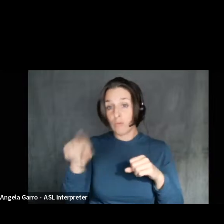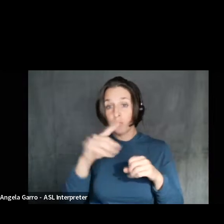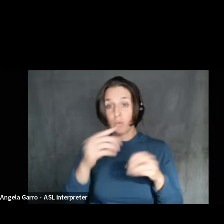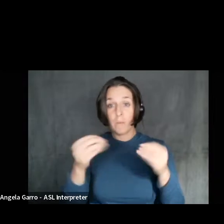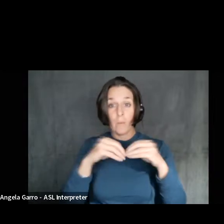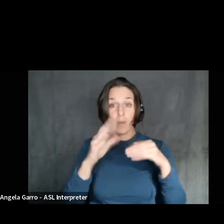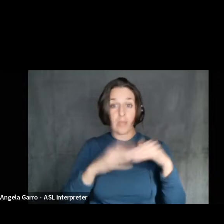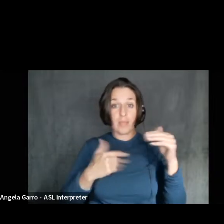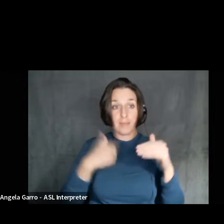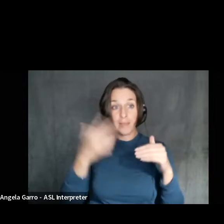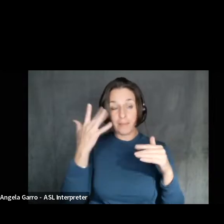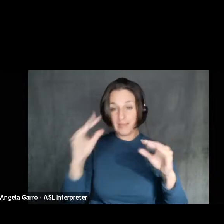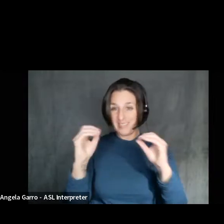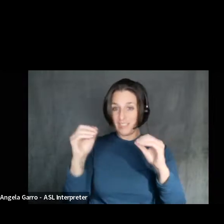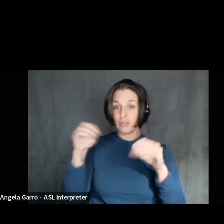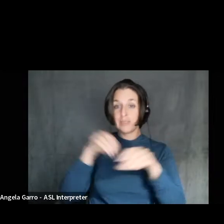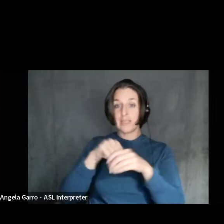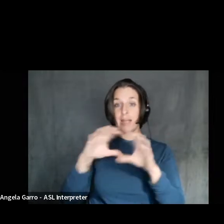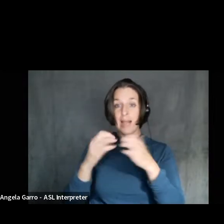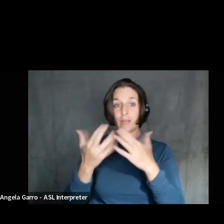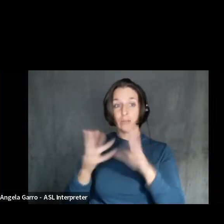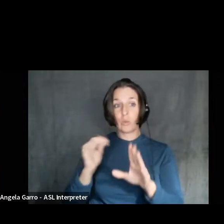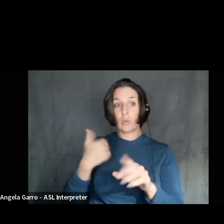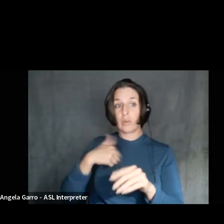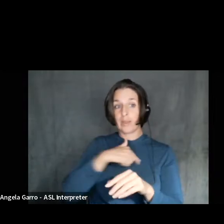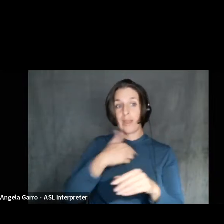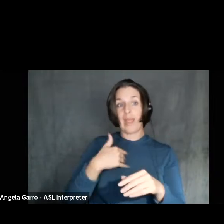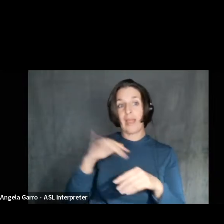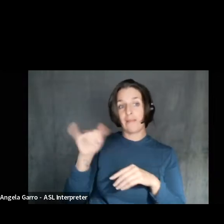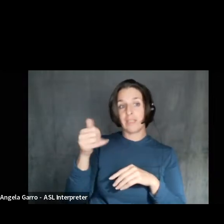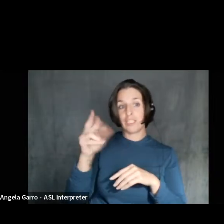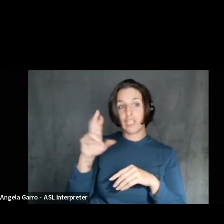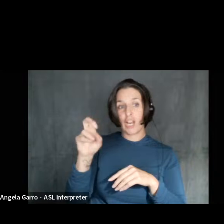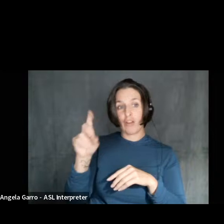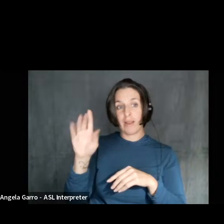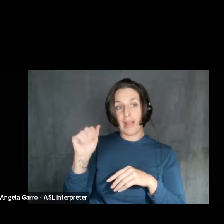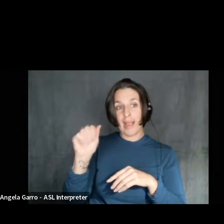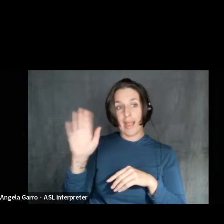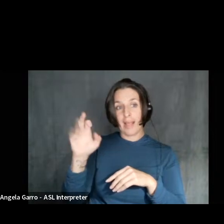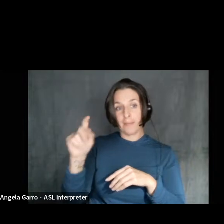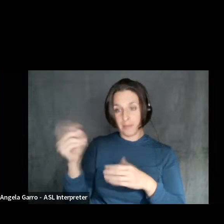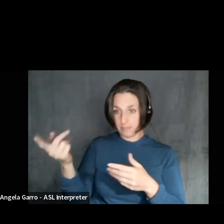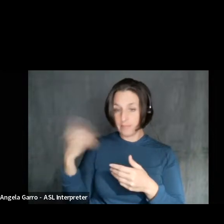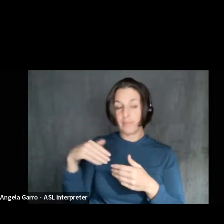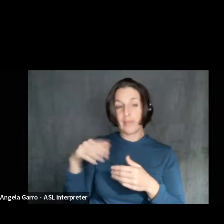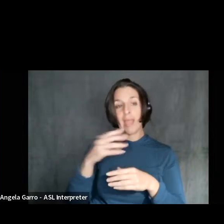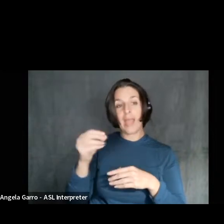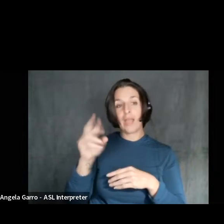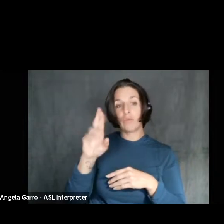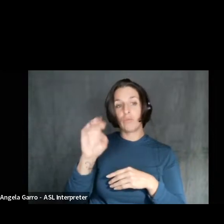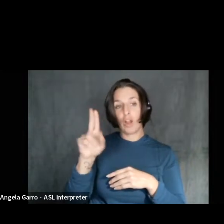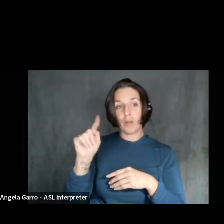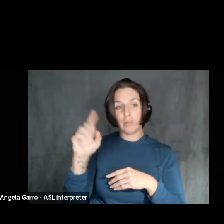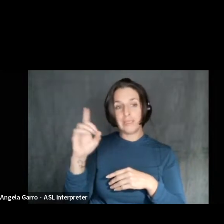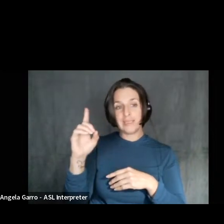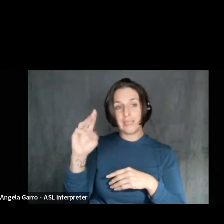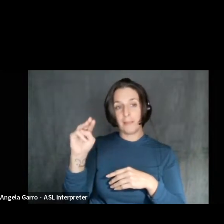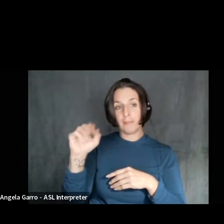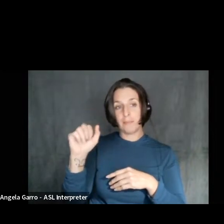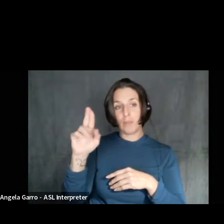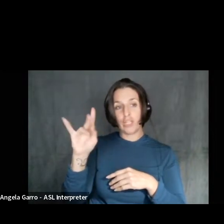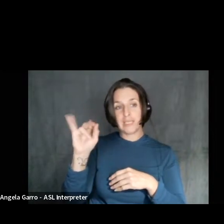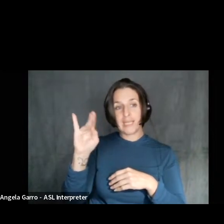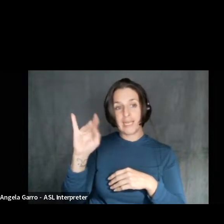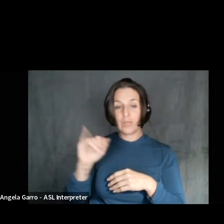in the classroom, we have Mr. Jared Abbott, come on up. And we have Mr. Robert DiMartini, who assists him. And